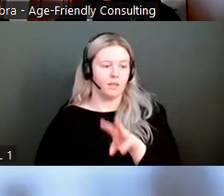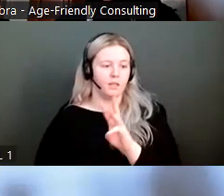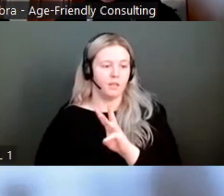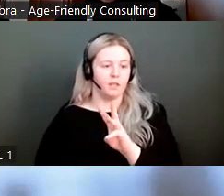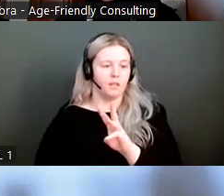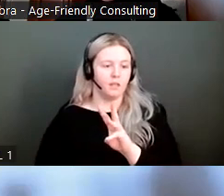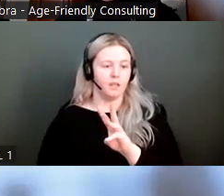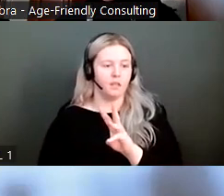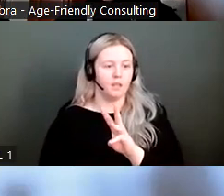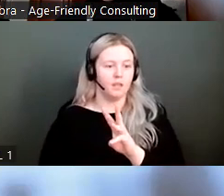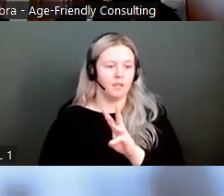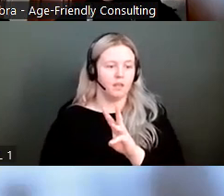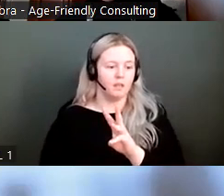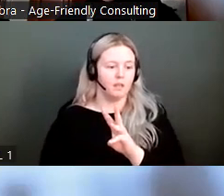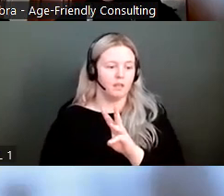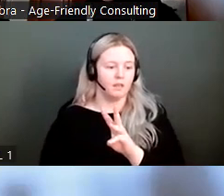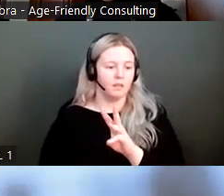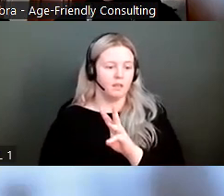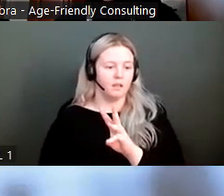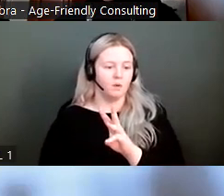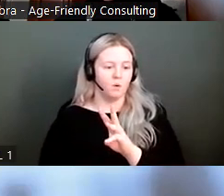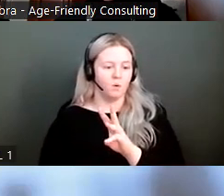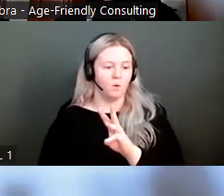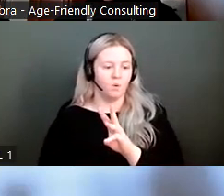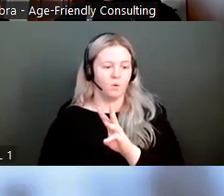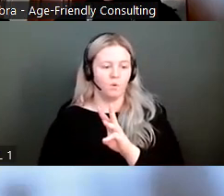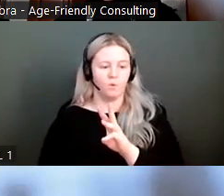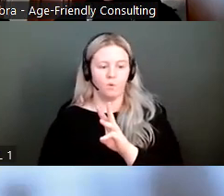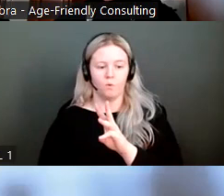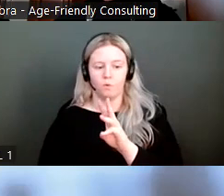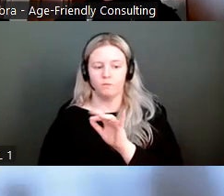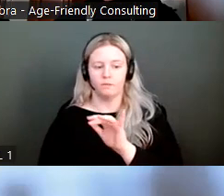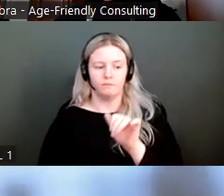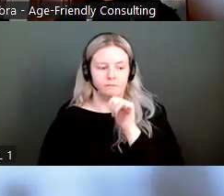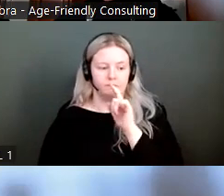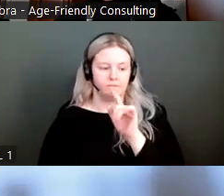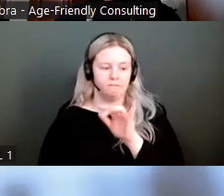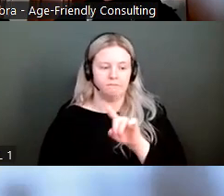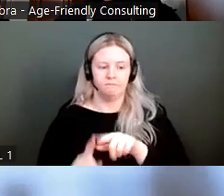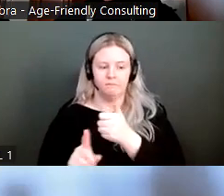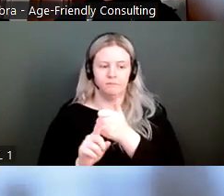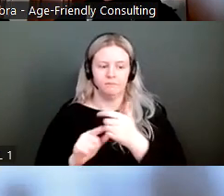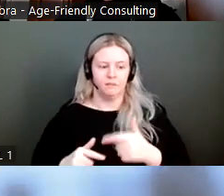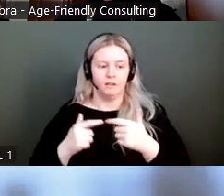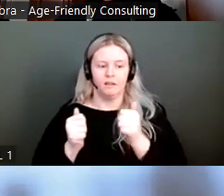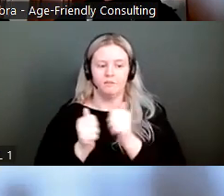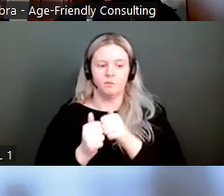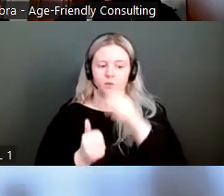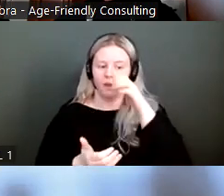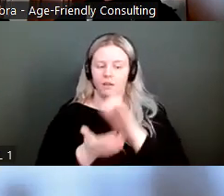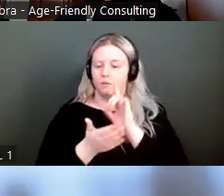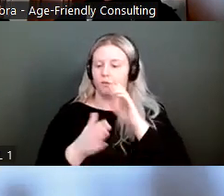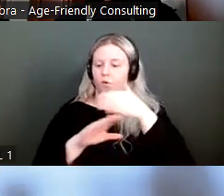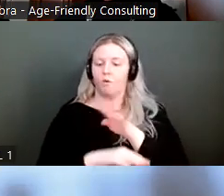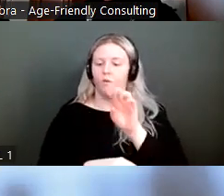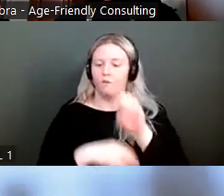beautiful shores of Georgian Bay. She resides in Richmond Hill with her spouse of over 40 years. She truly believes that